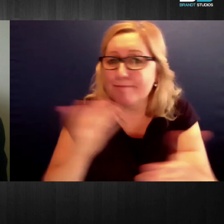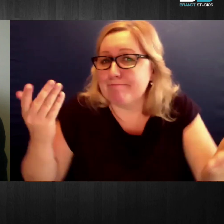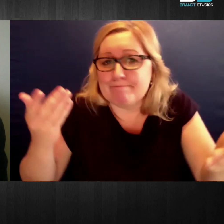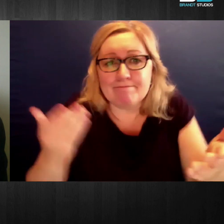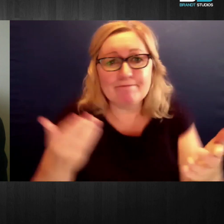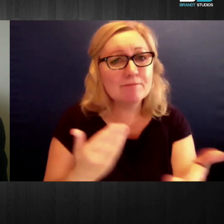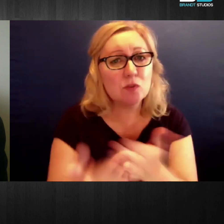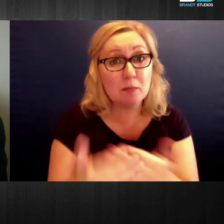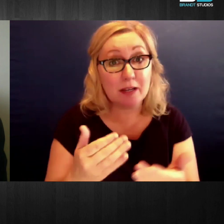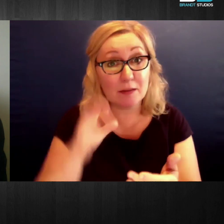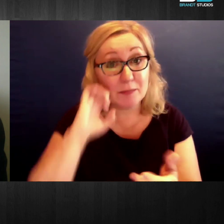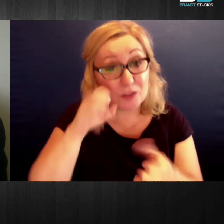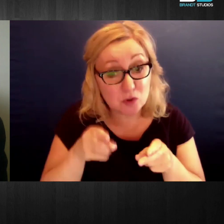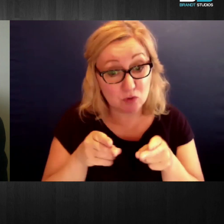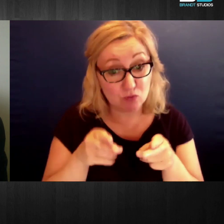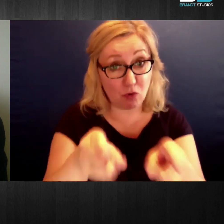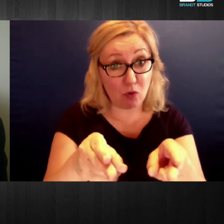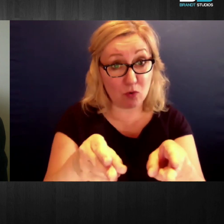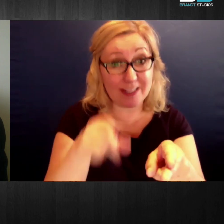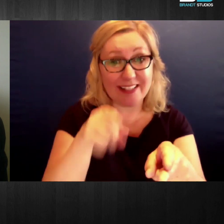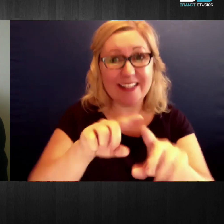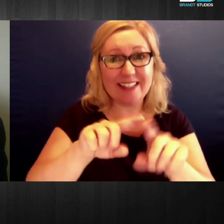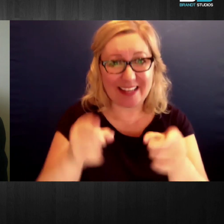head. So much so that my wife had it